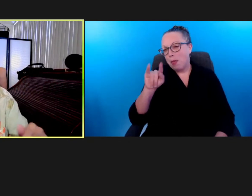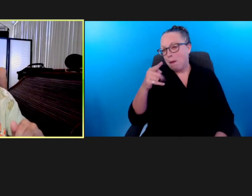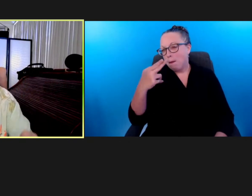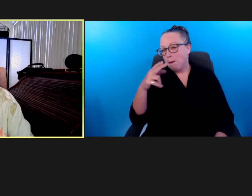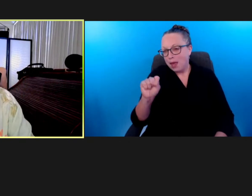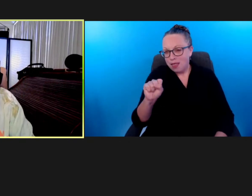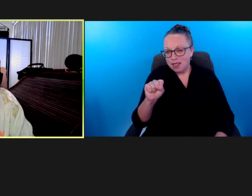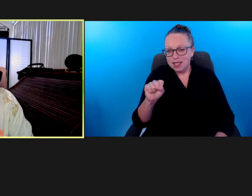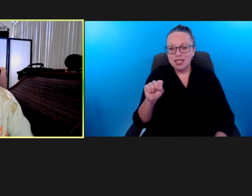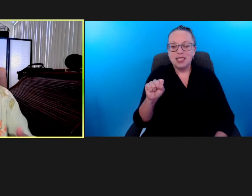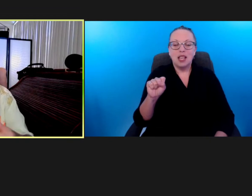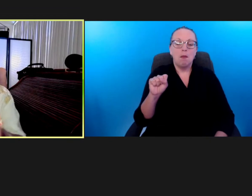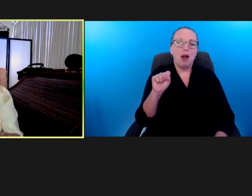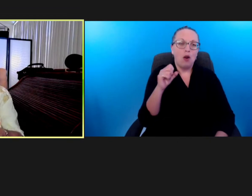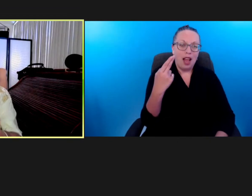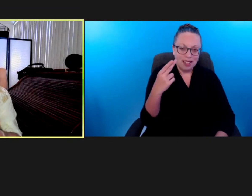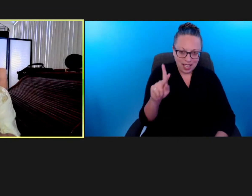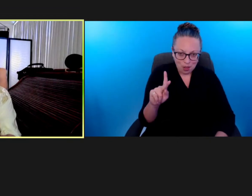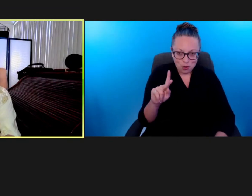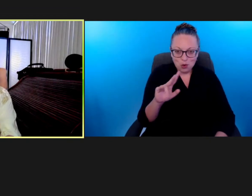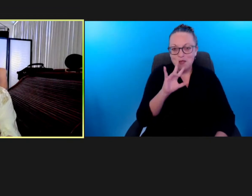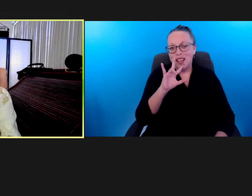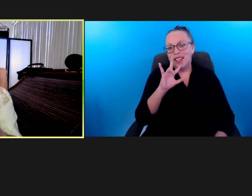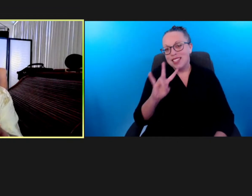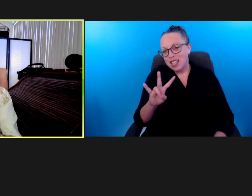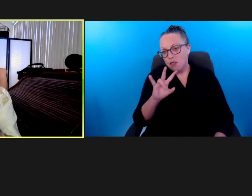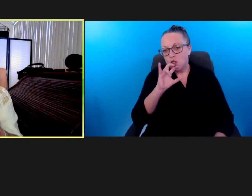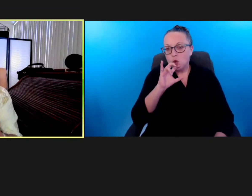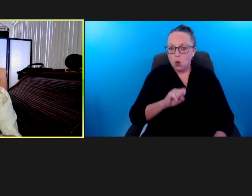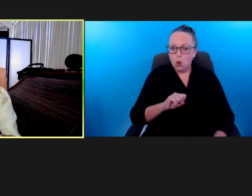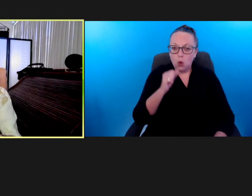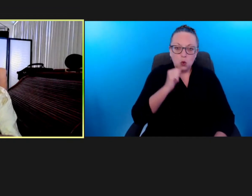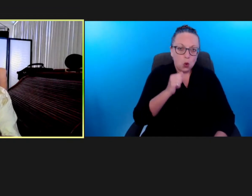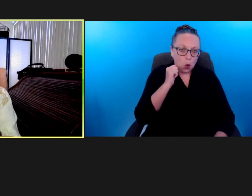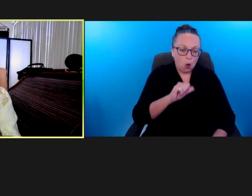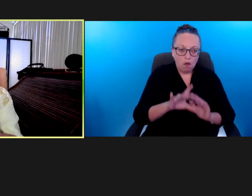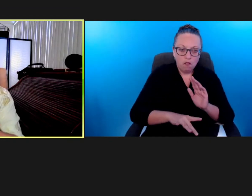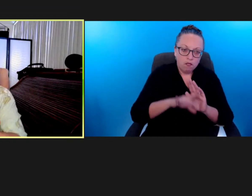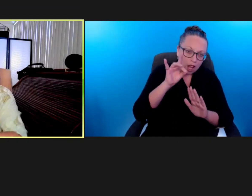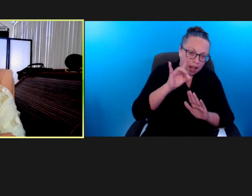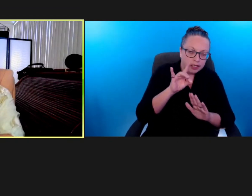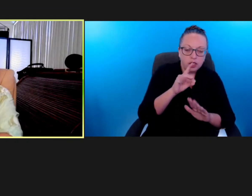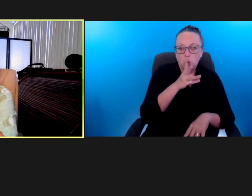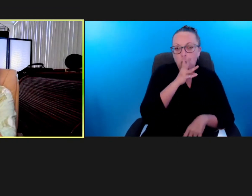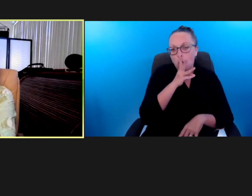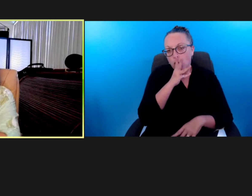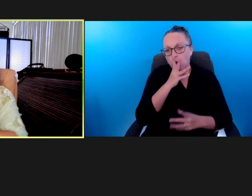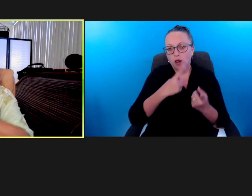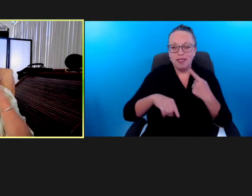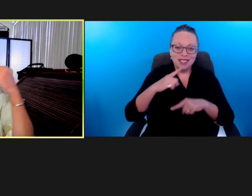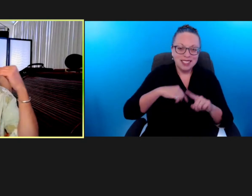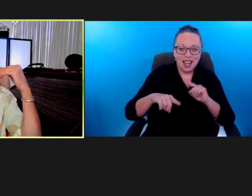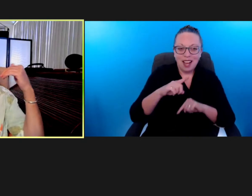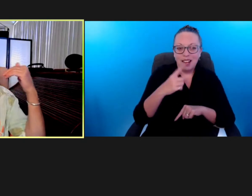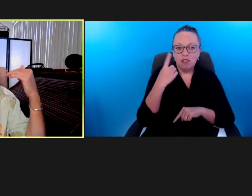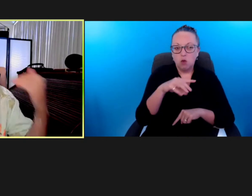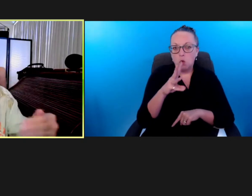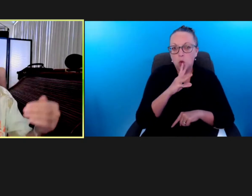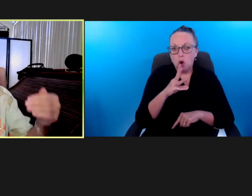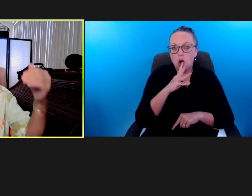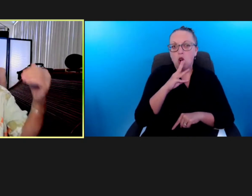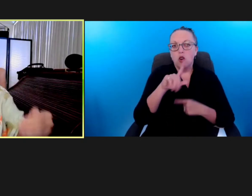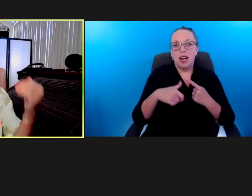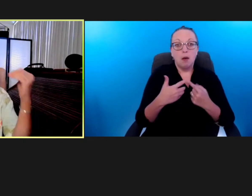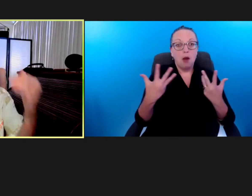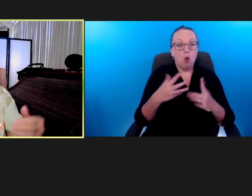that 7-year-old girl discovering water and the sign for water, and about what she